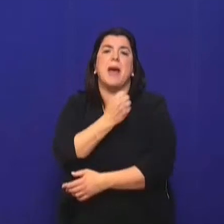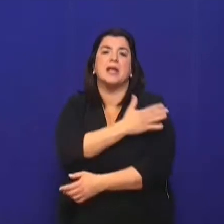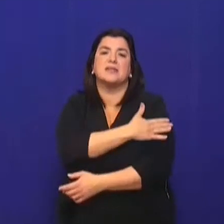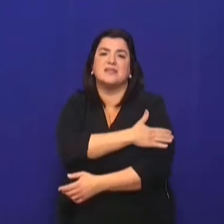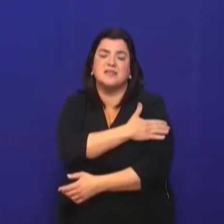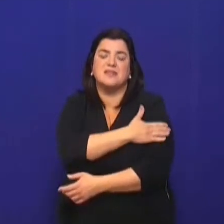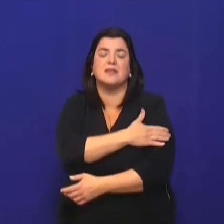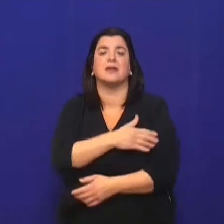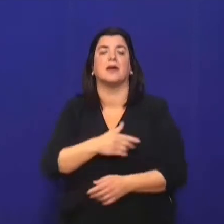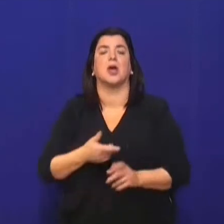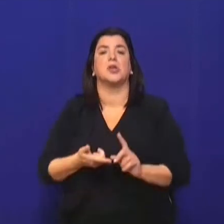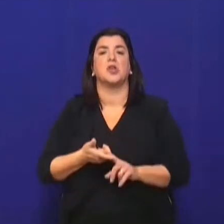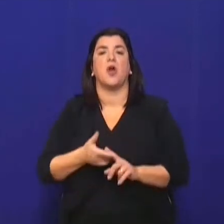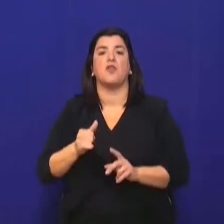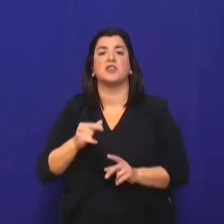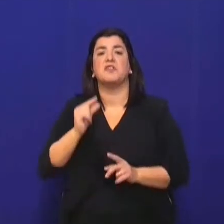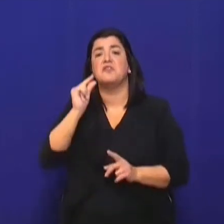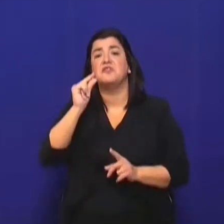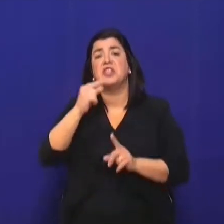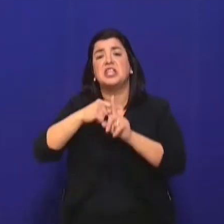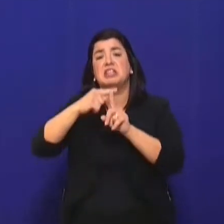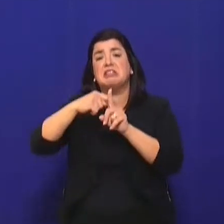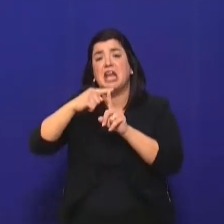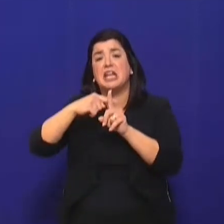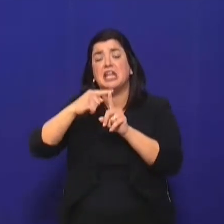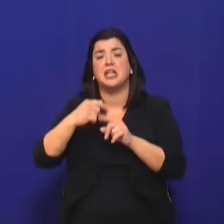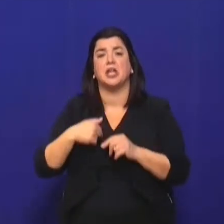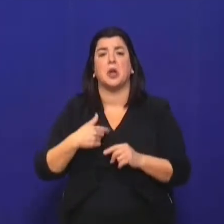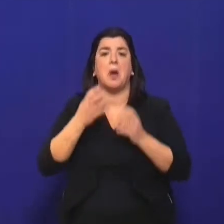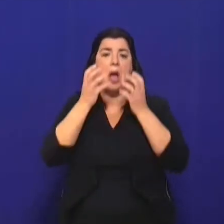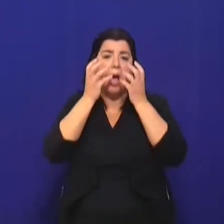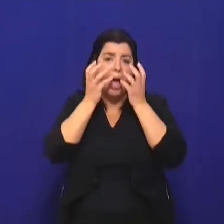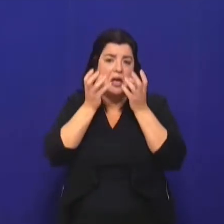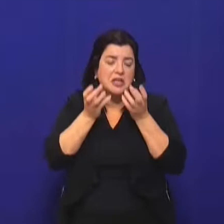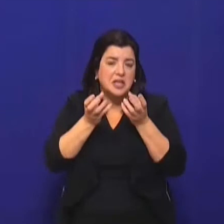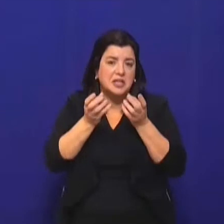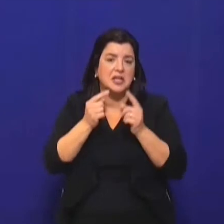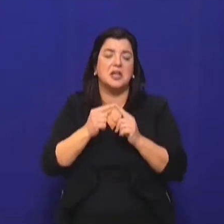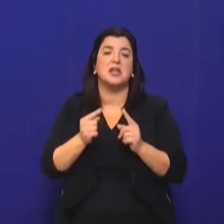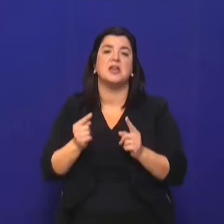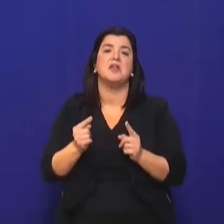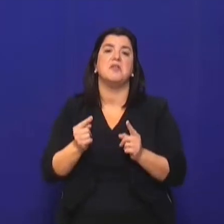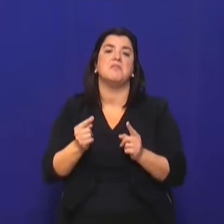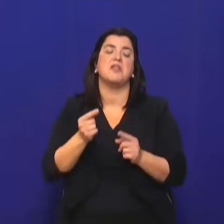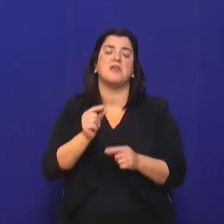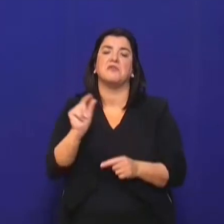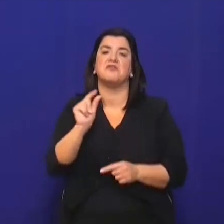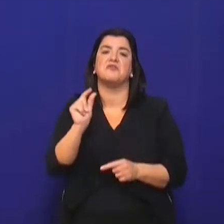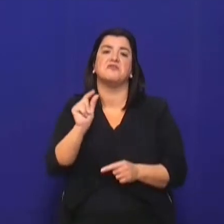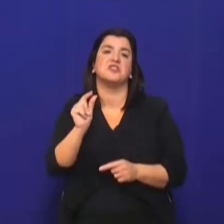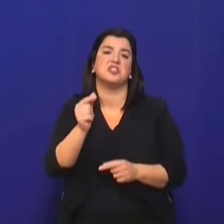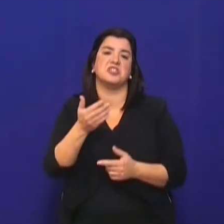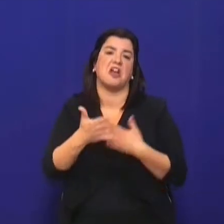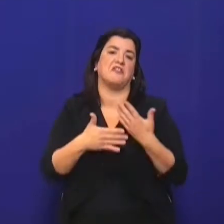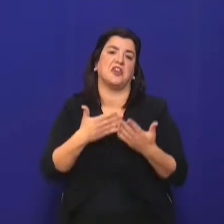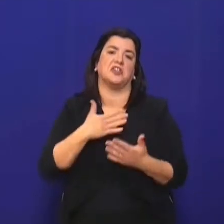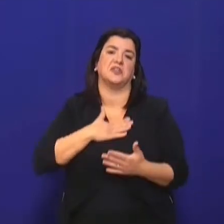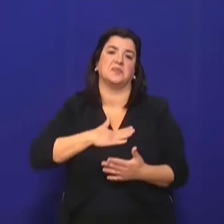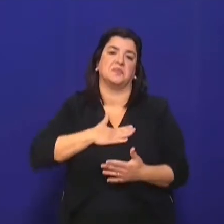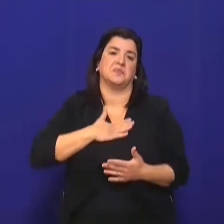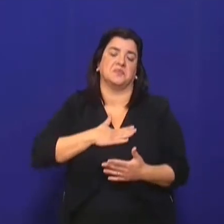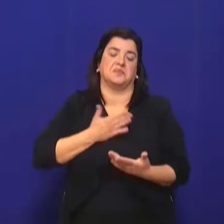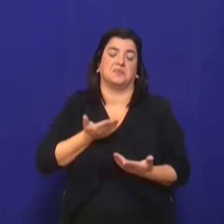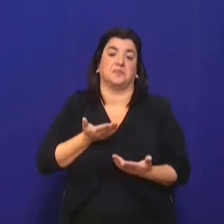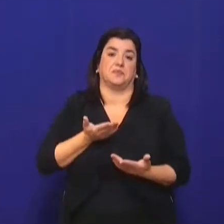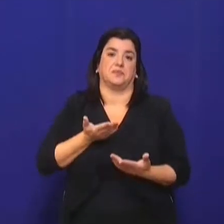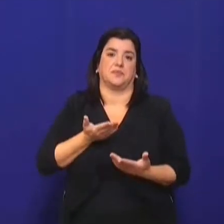hemm xi nies li forsi jitlalhom ftit deni u inkella jħossuha majnin, però dawn huma side effects li huma minimi ħafna meta inti tqabbilhom ma' xi